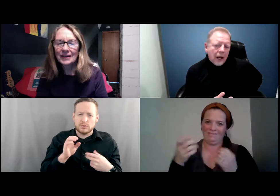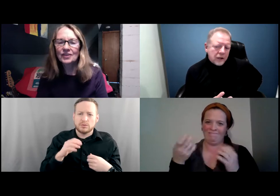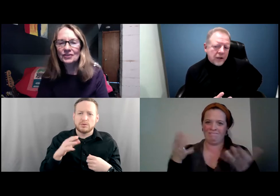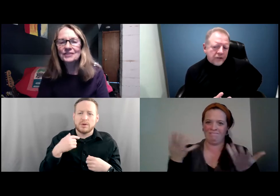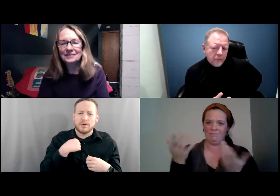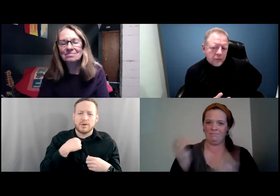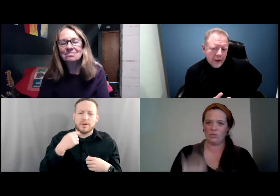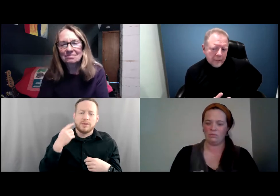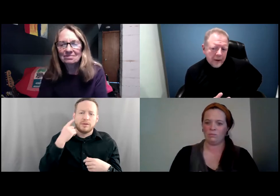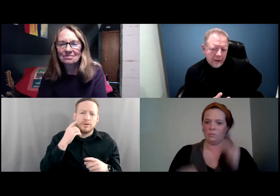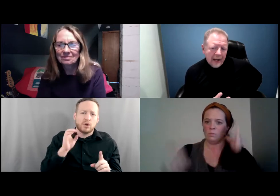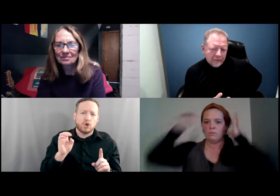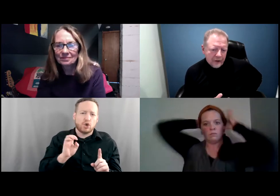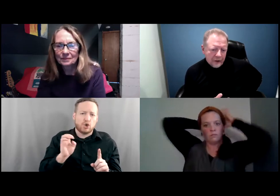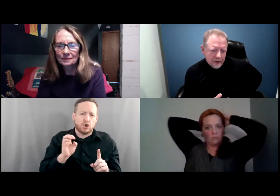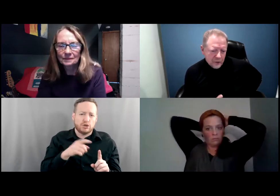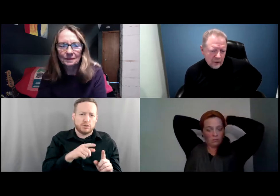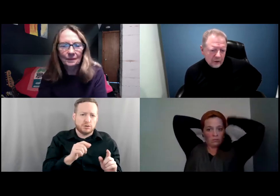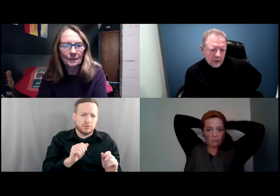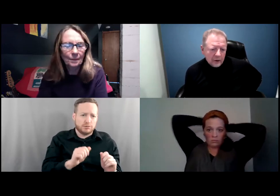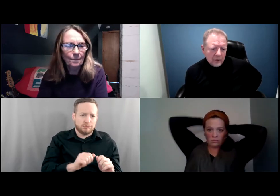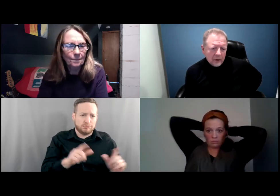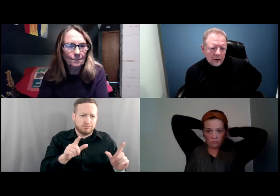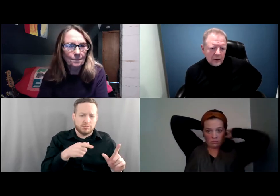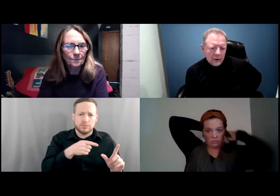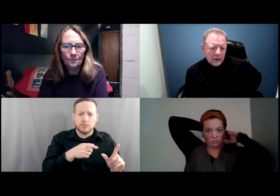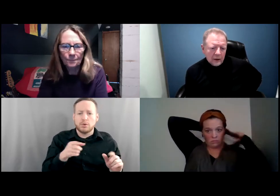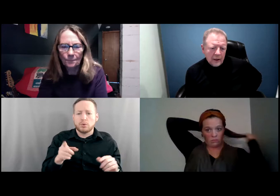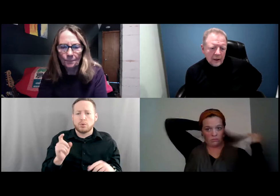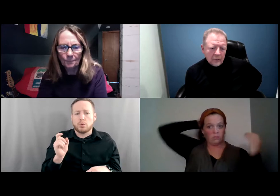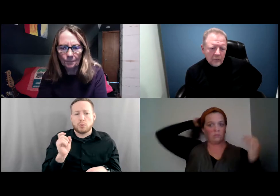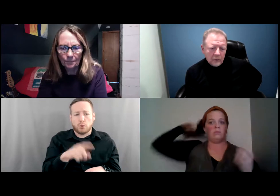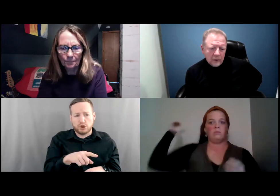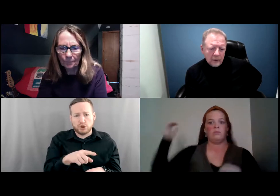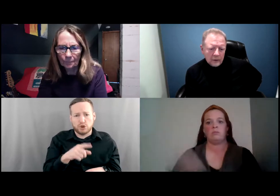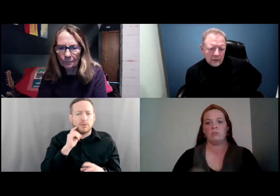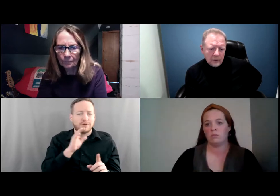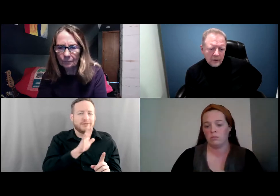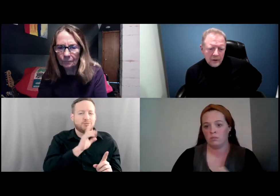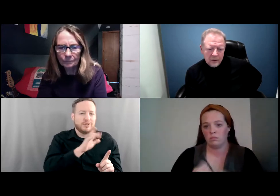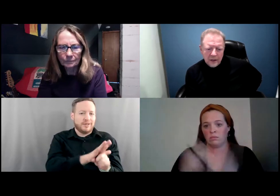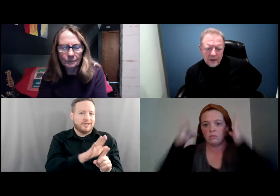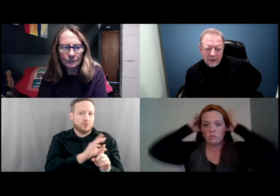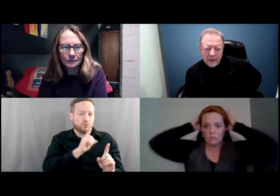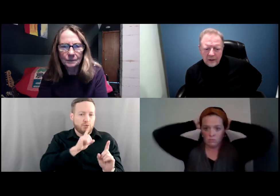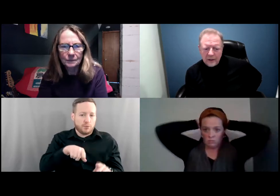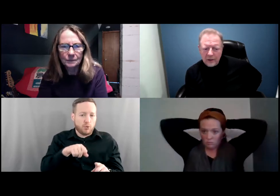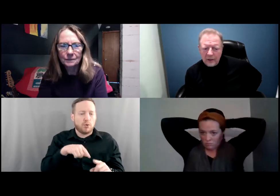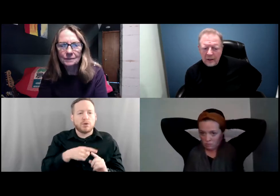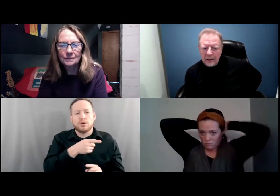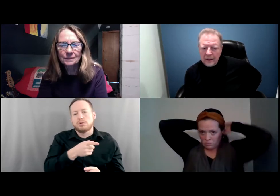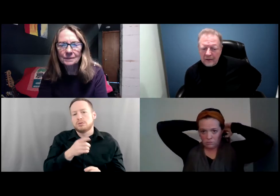Well, actually, they're for both Mike Bear and for Ernest as well. Okay, well, when Ernest goes on, then you can ask him,